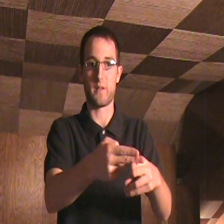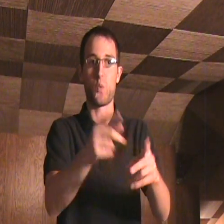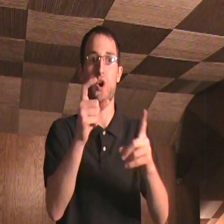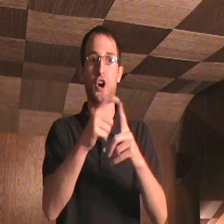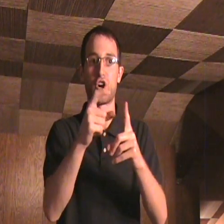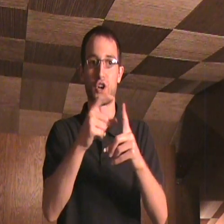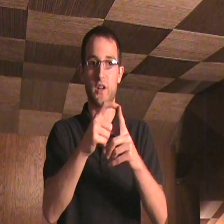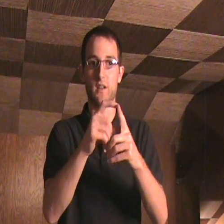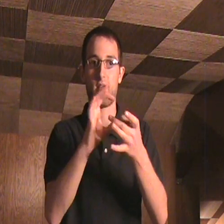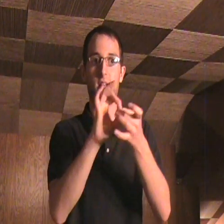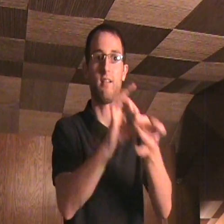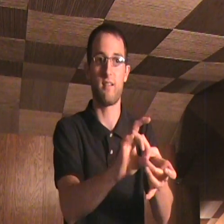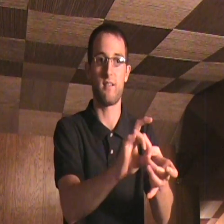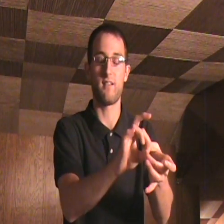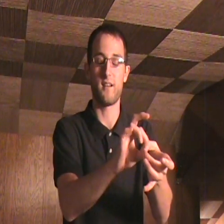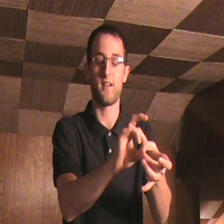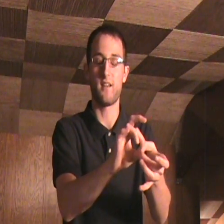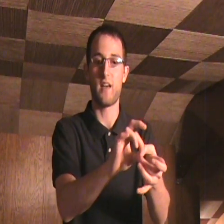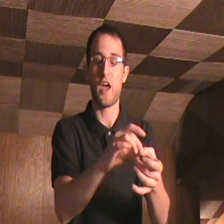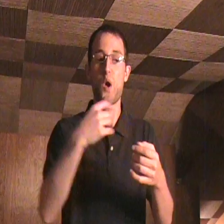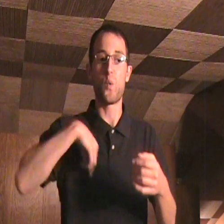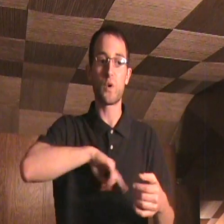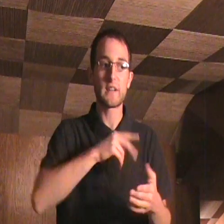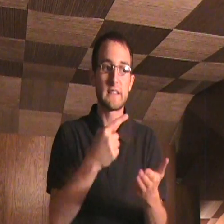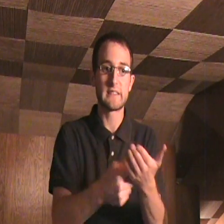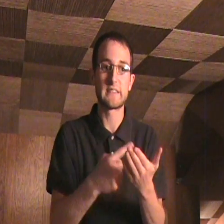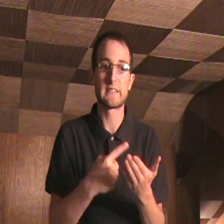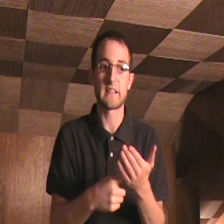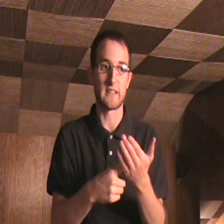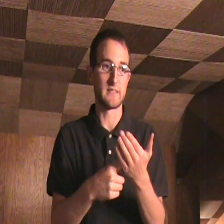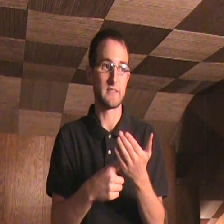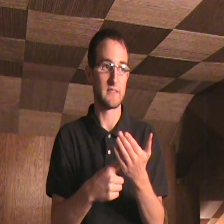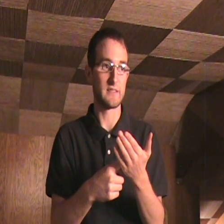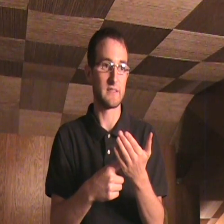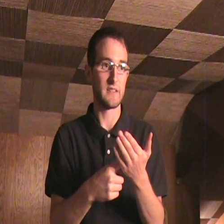And we are going to talk about the naming words that describe our bodies.